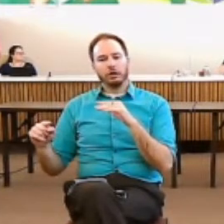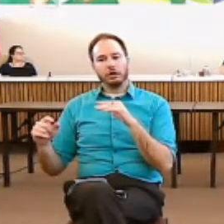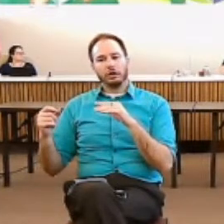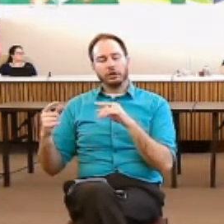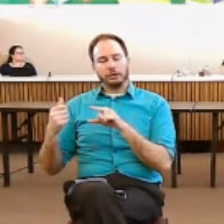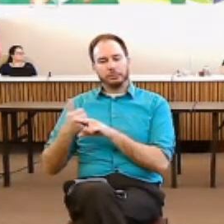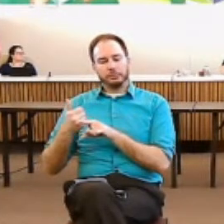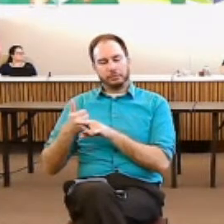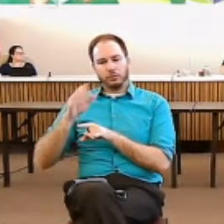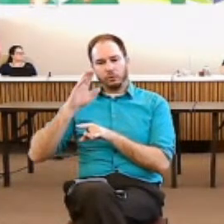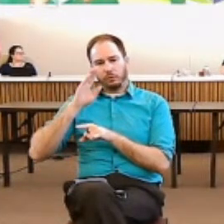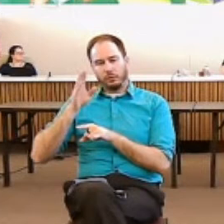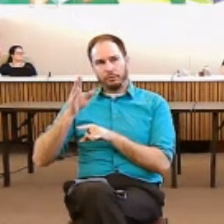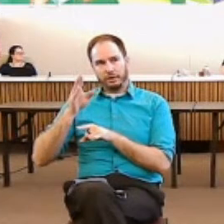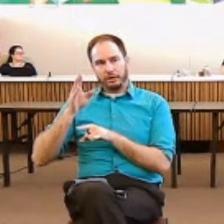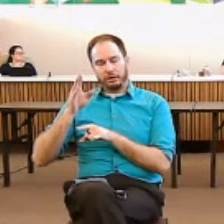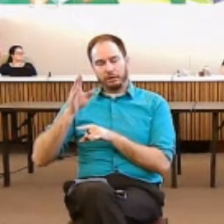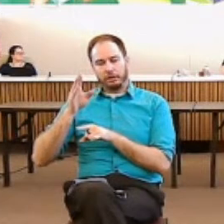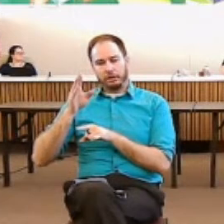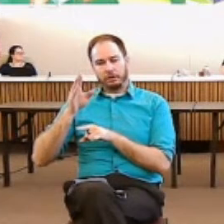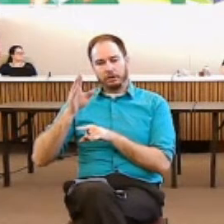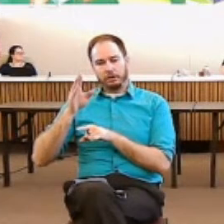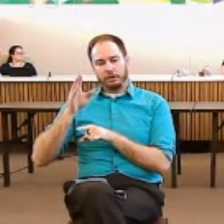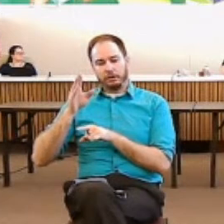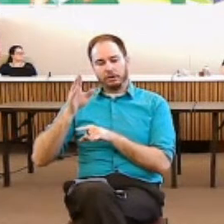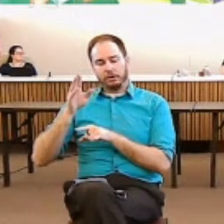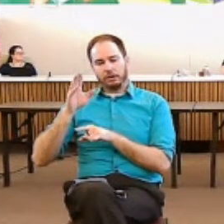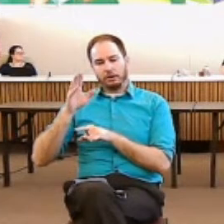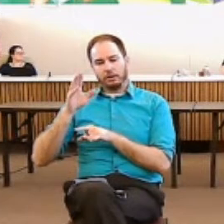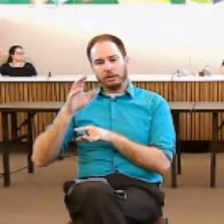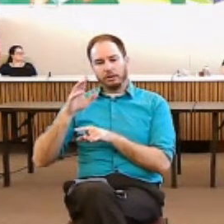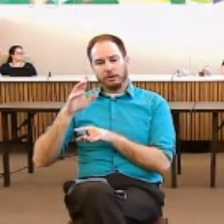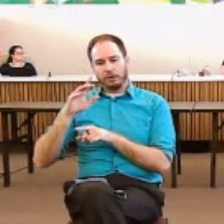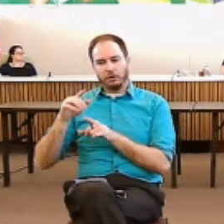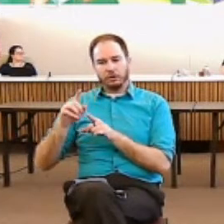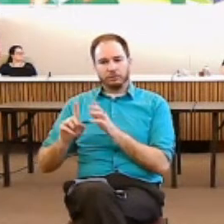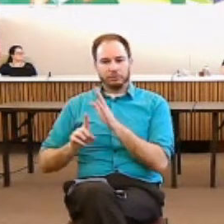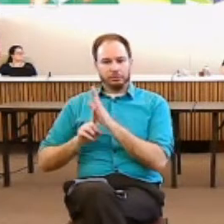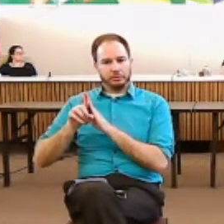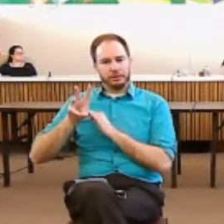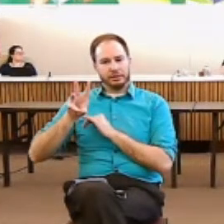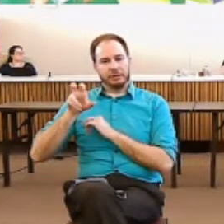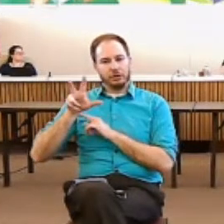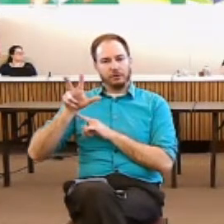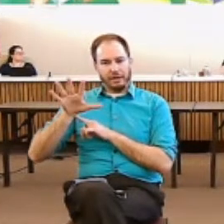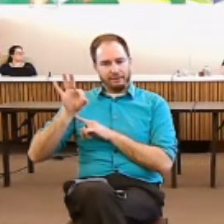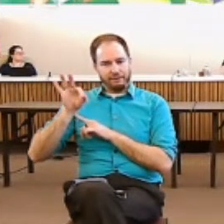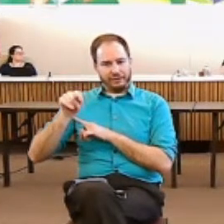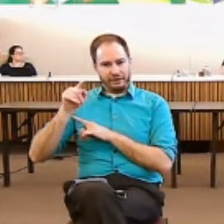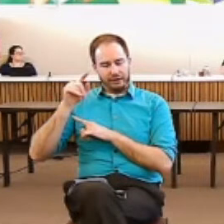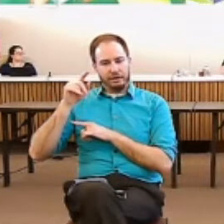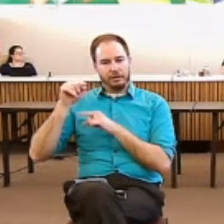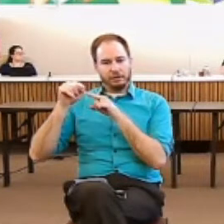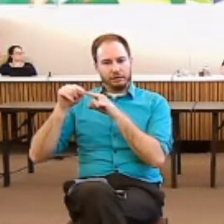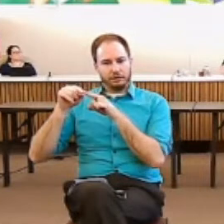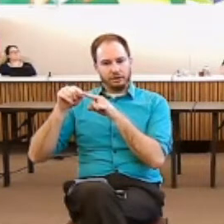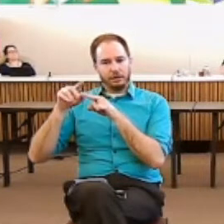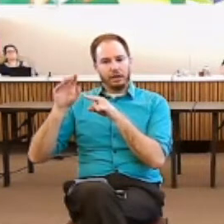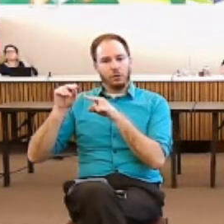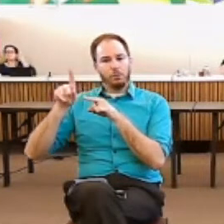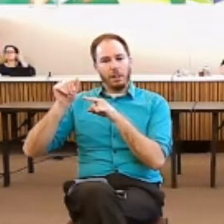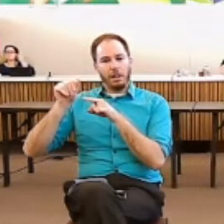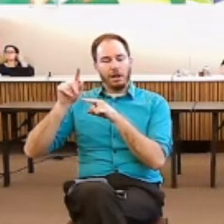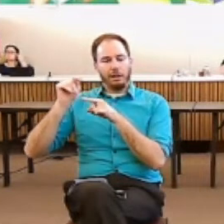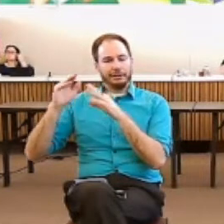And so the main building roof line would be at 635 feet. And again, the cupola would